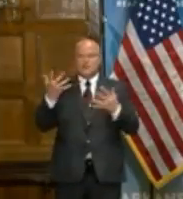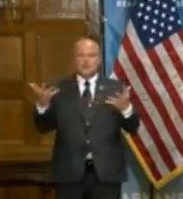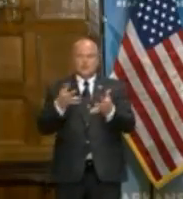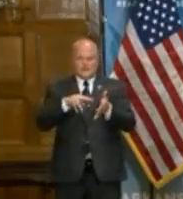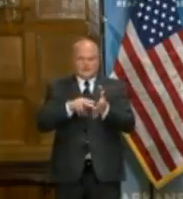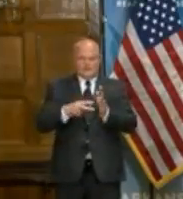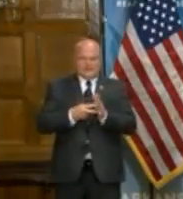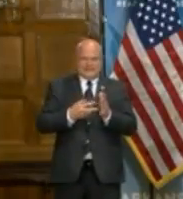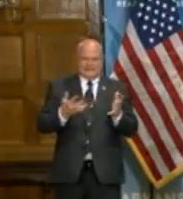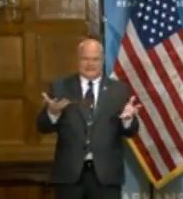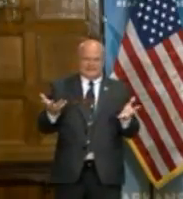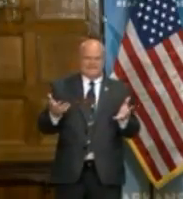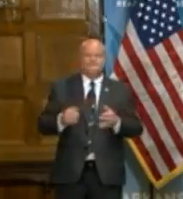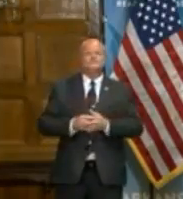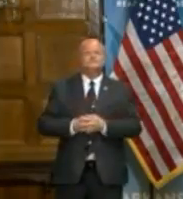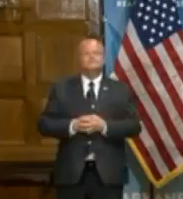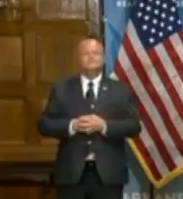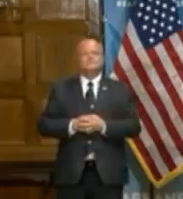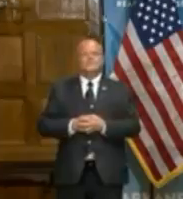what this means.